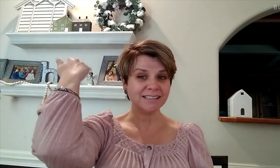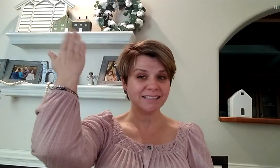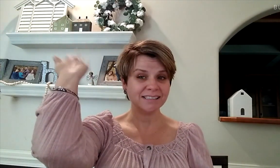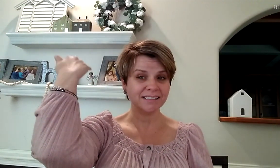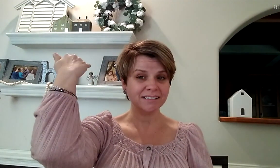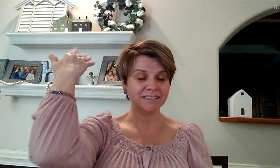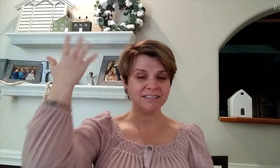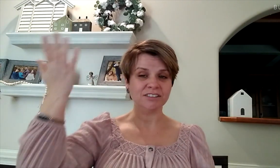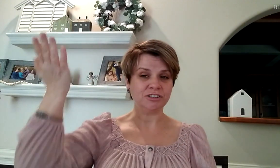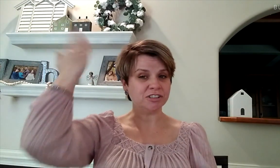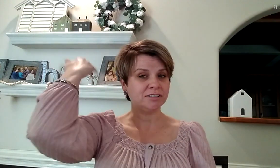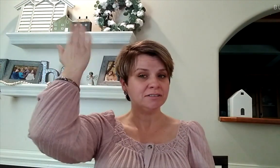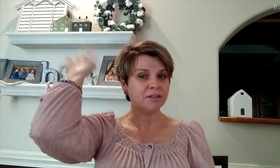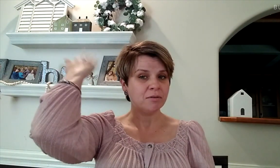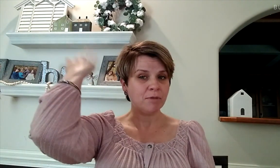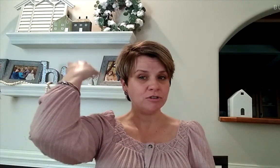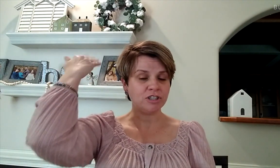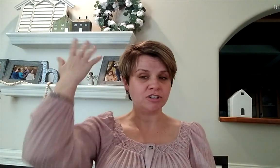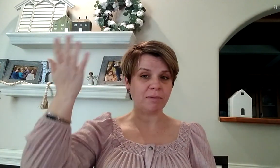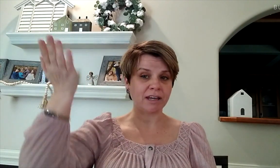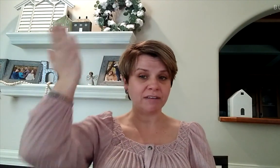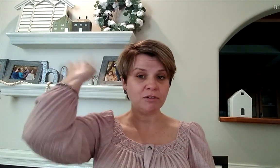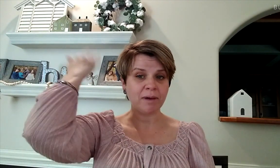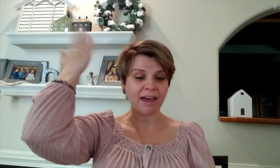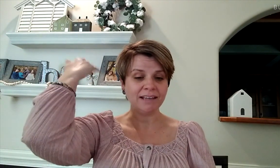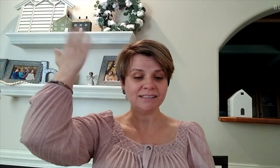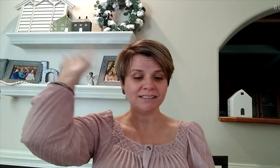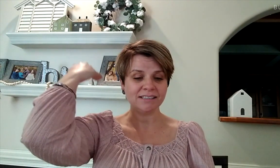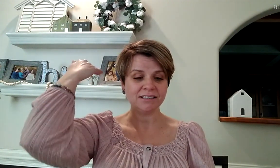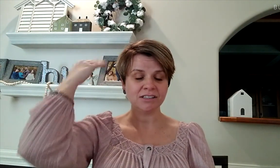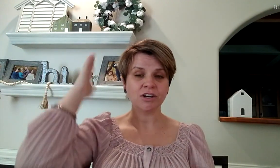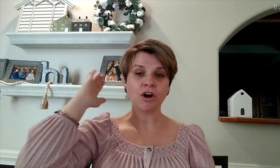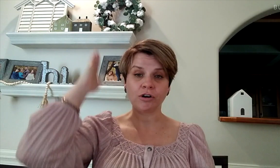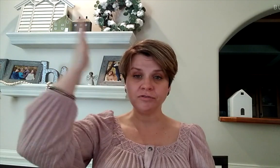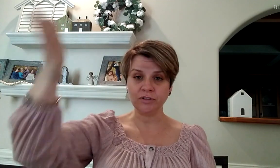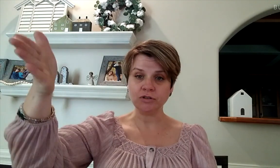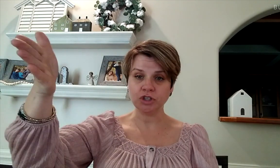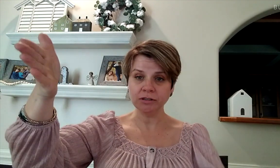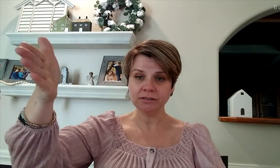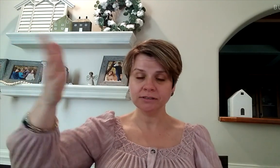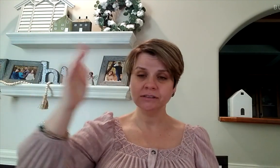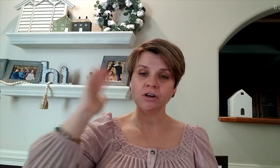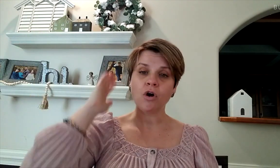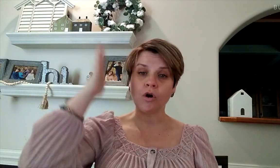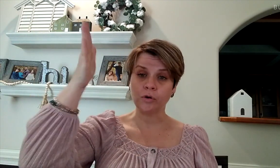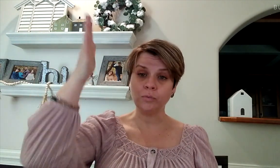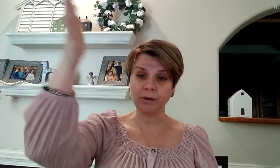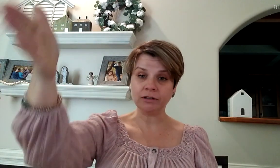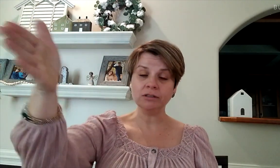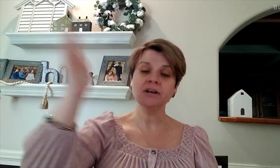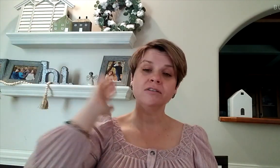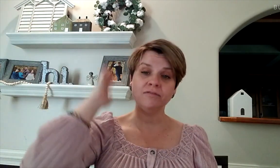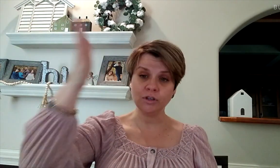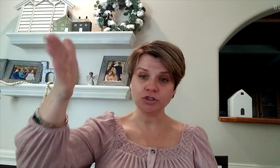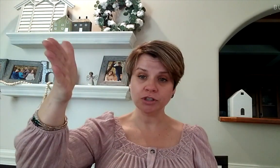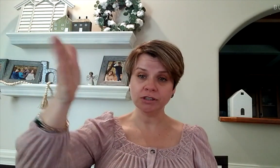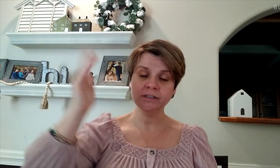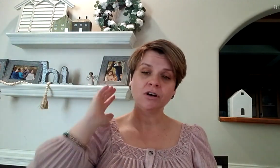Past, so you just motion to the back of you, past, or future, or will, future,